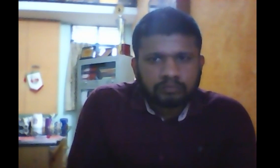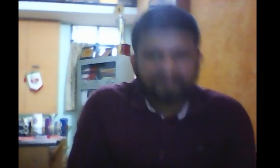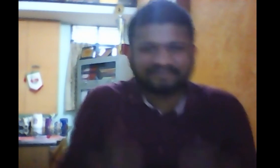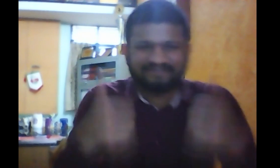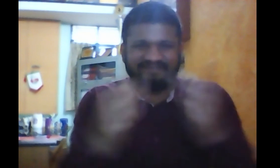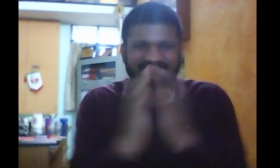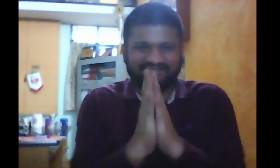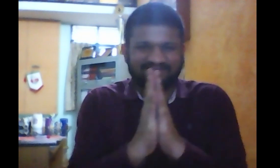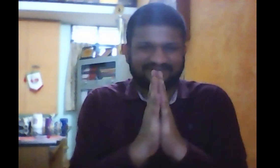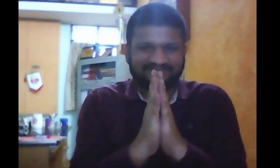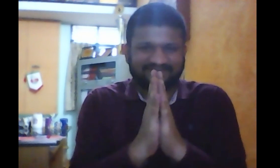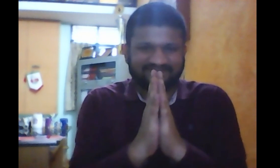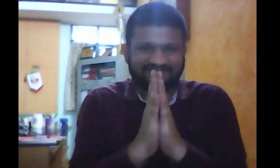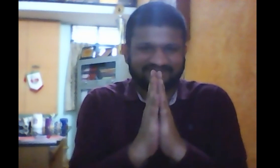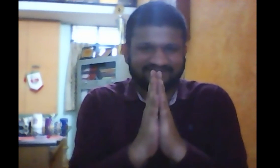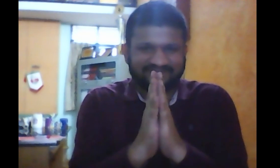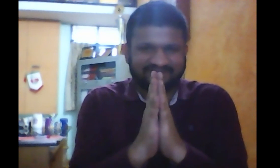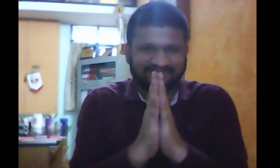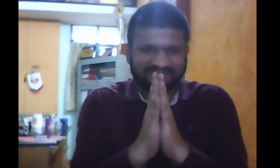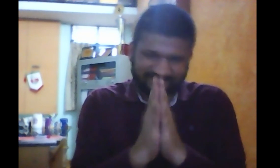Someone, if you like to share anything. Thank you, sir.